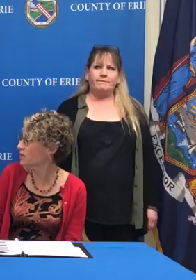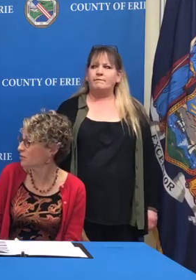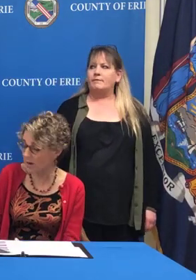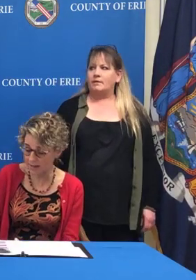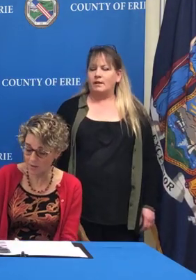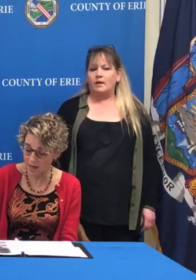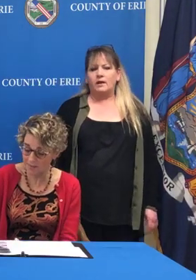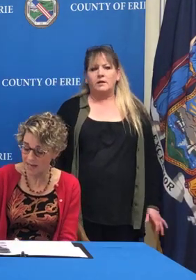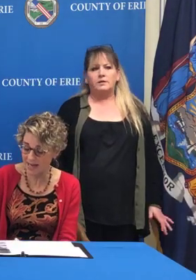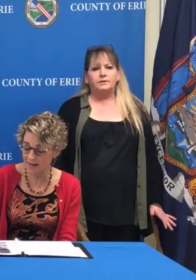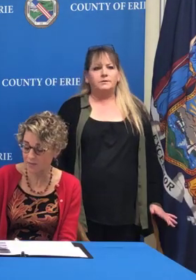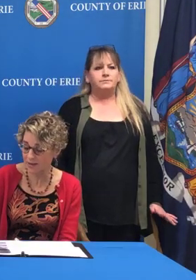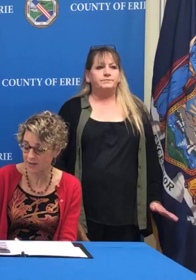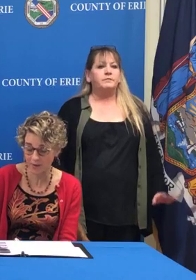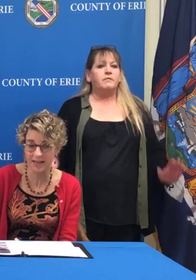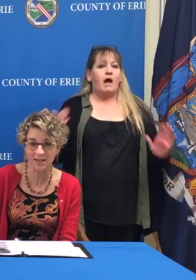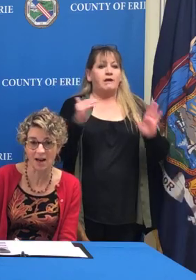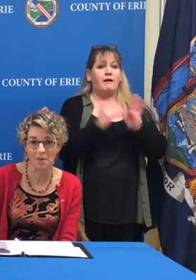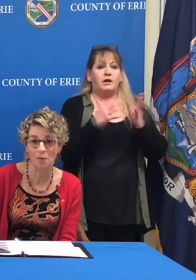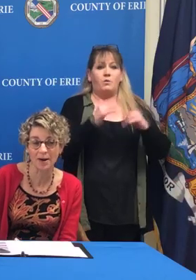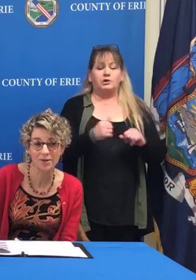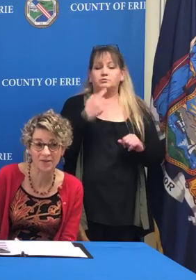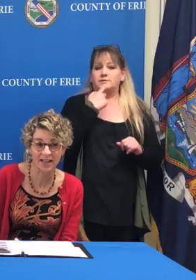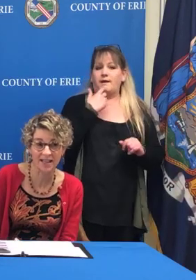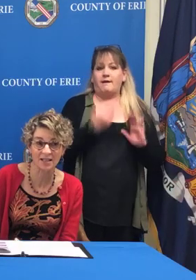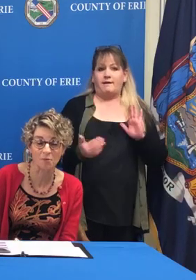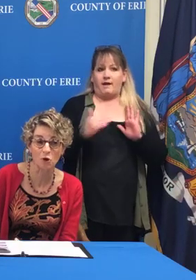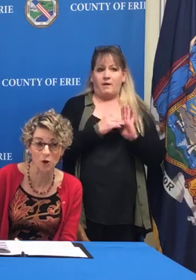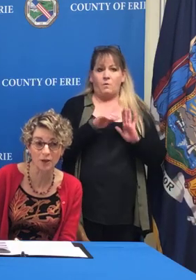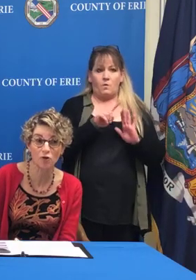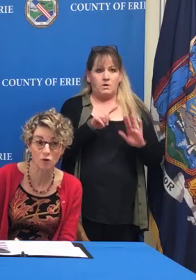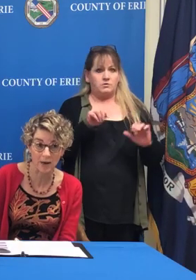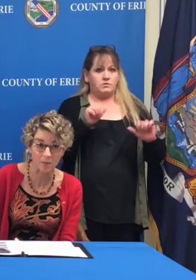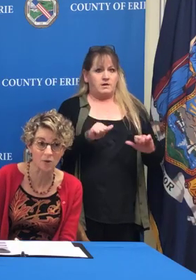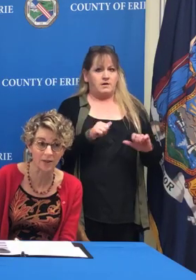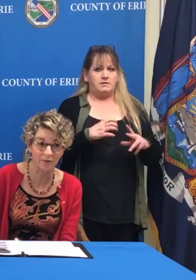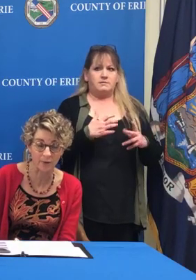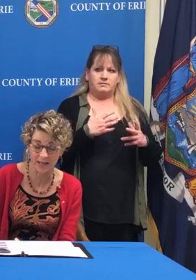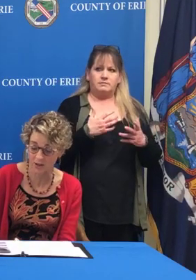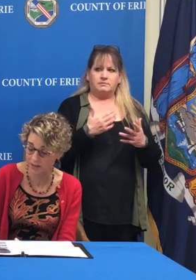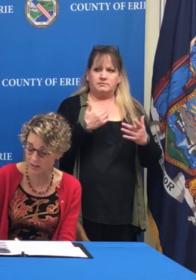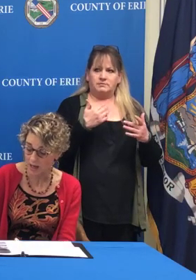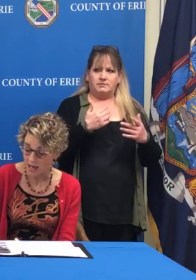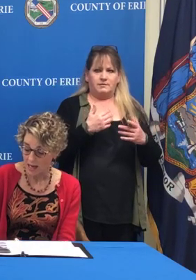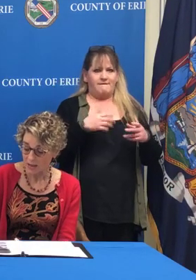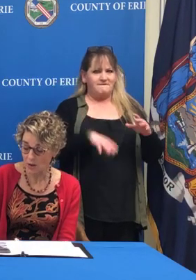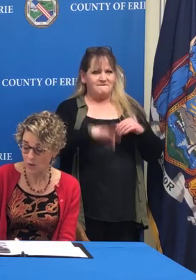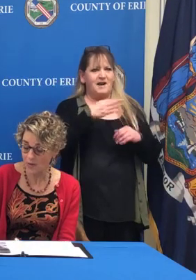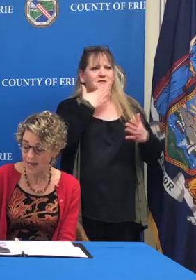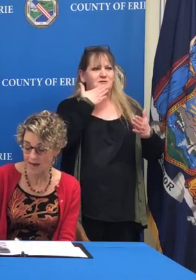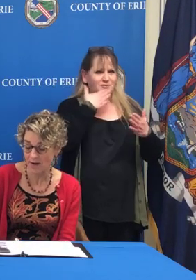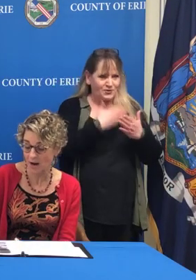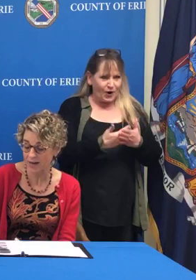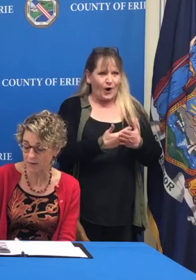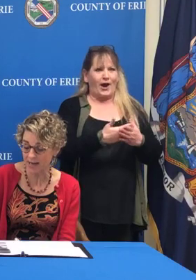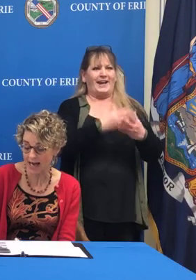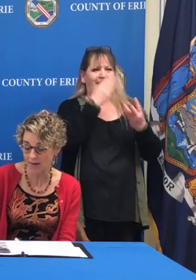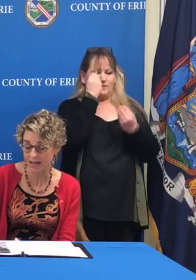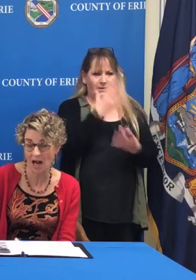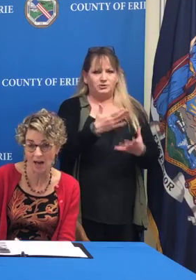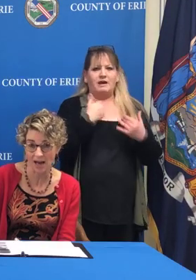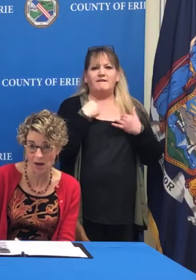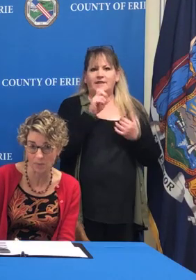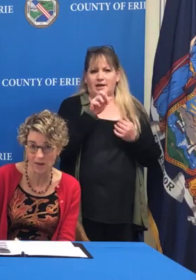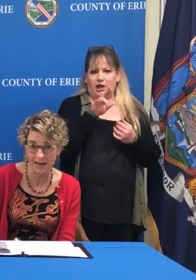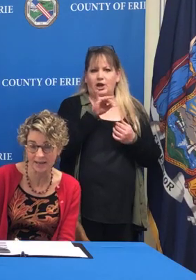So we just want to, again, reiterate where you can get some good, credible information. So we have our Erie